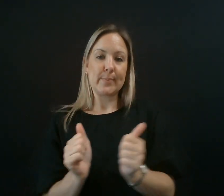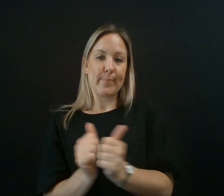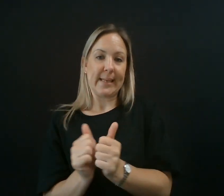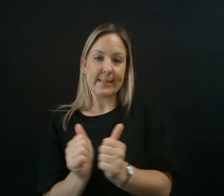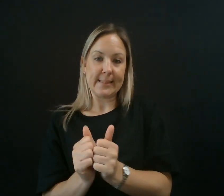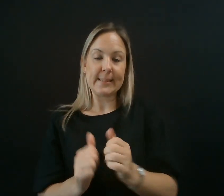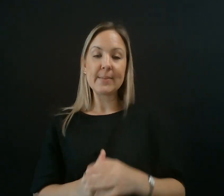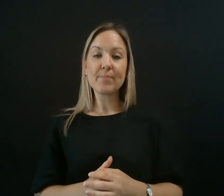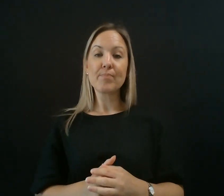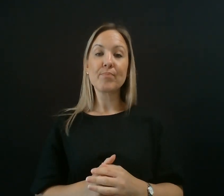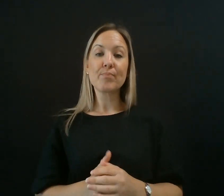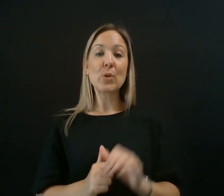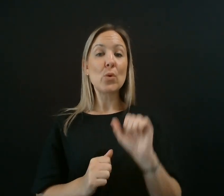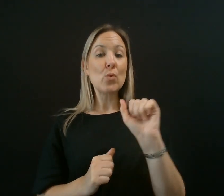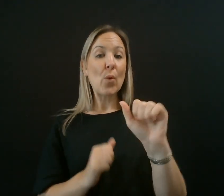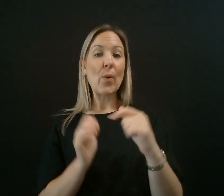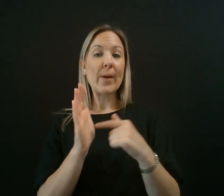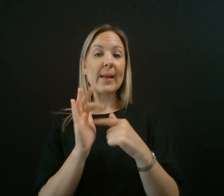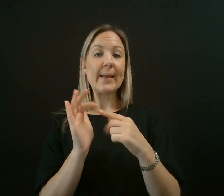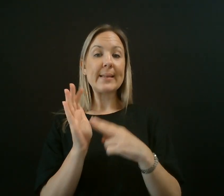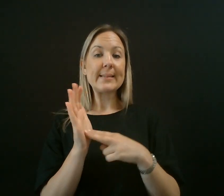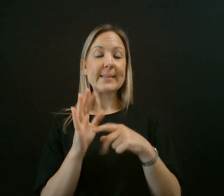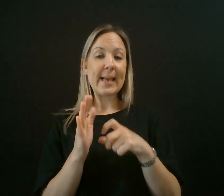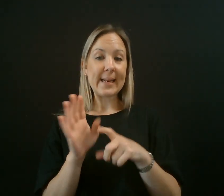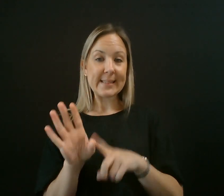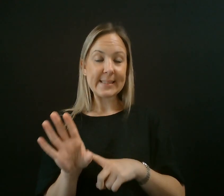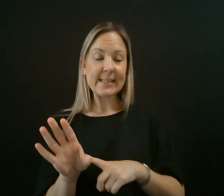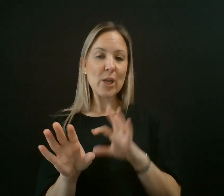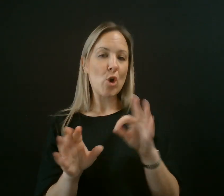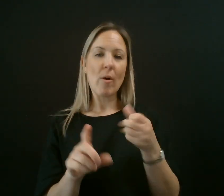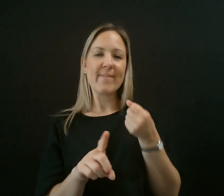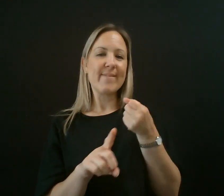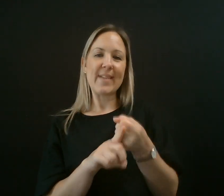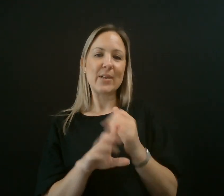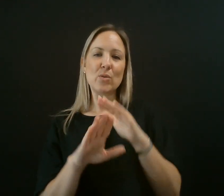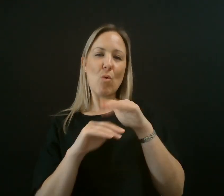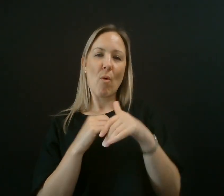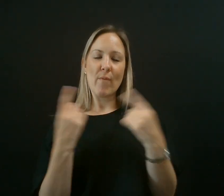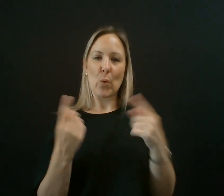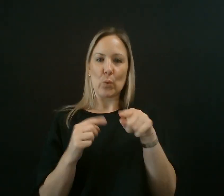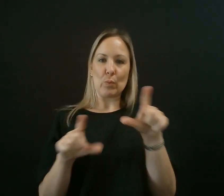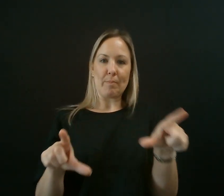Your tenancy is not affected by who you choose to provide your support services.